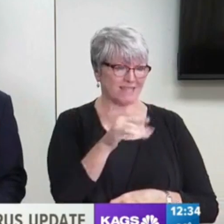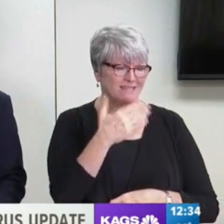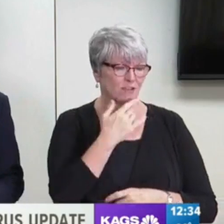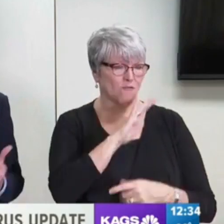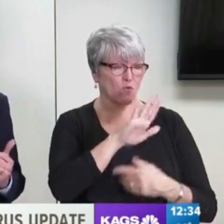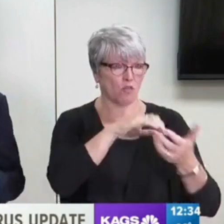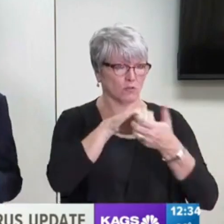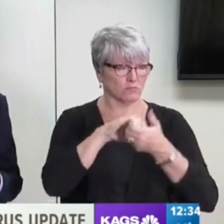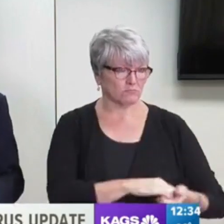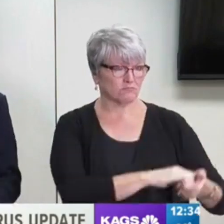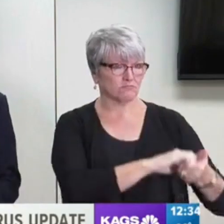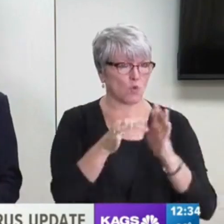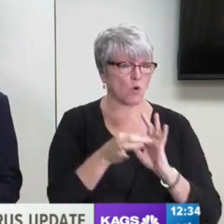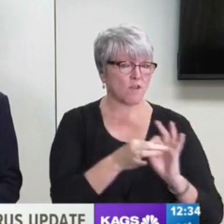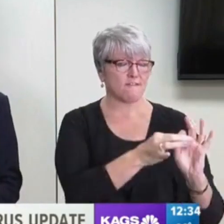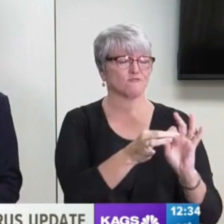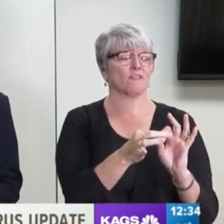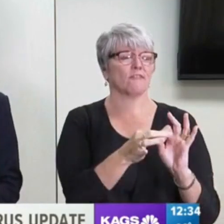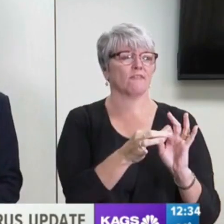all the coordination that's going on